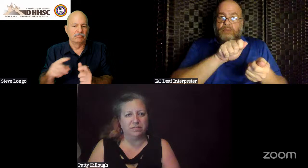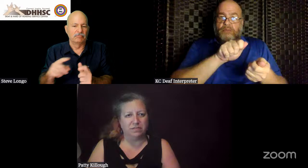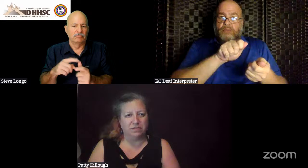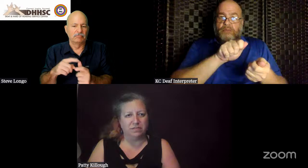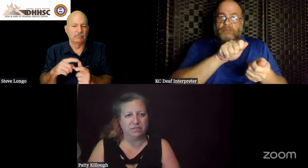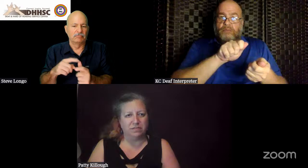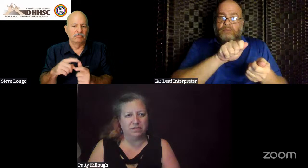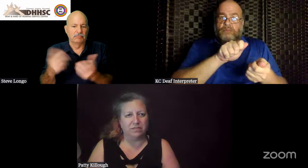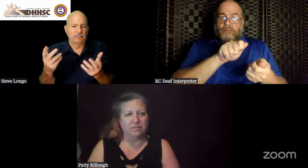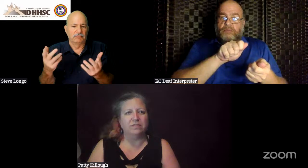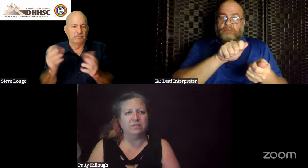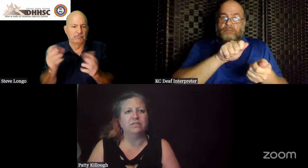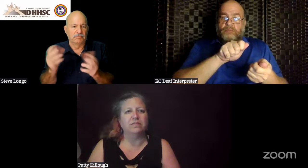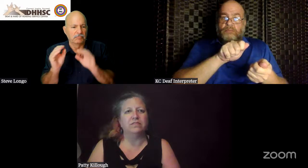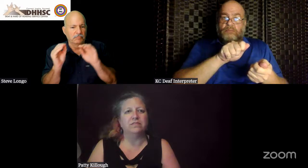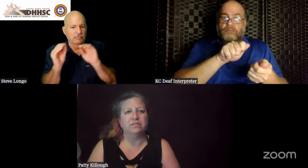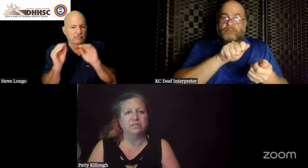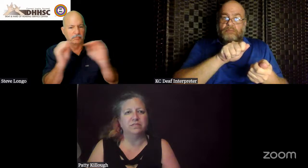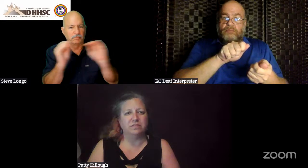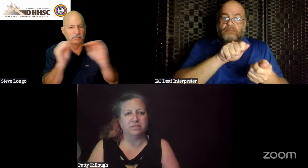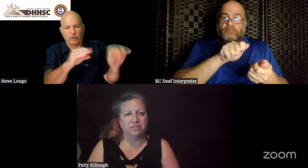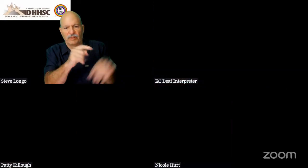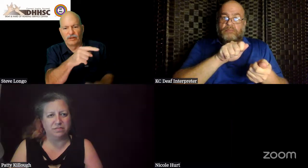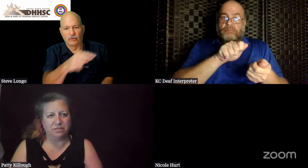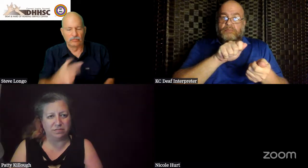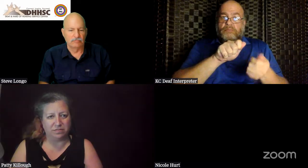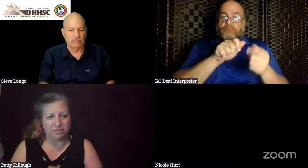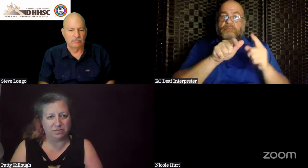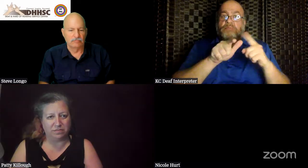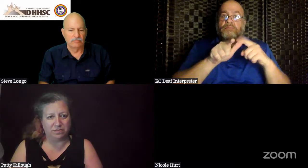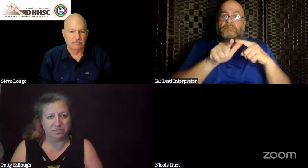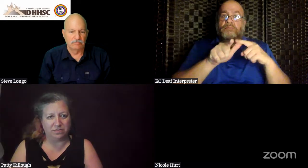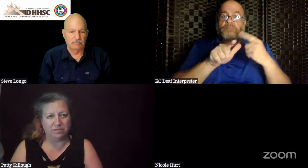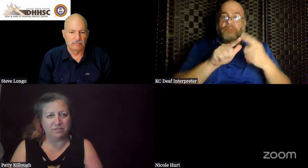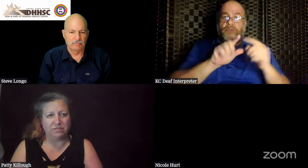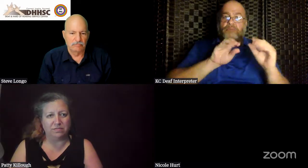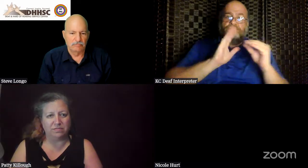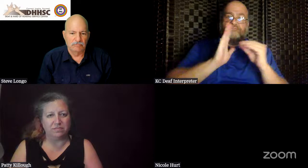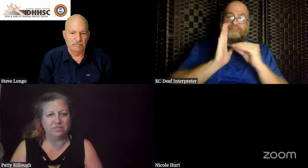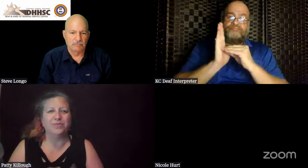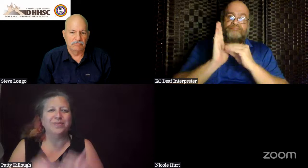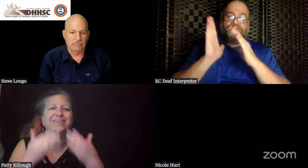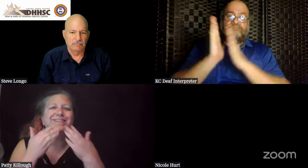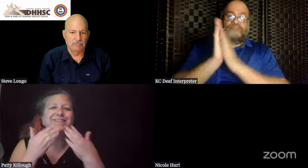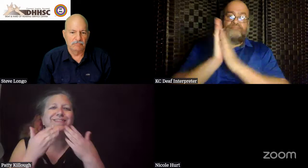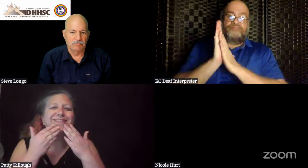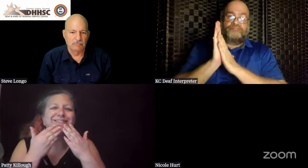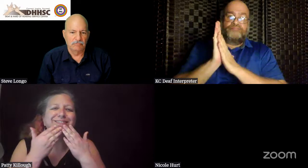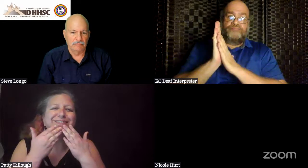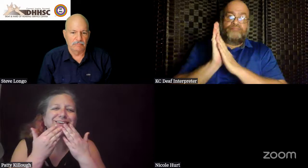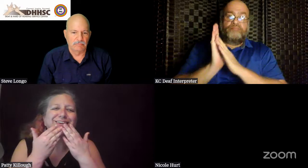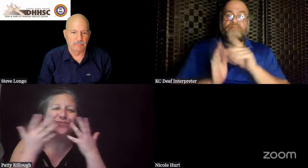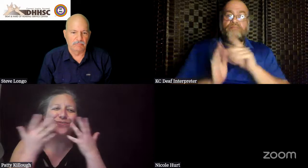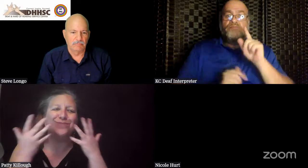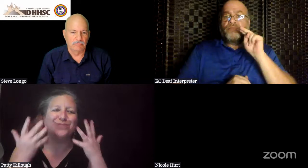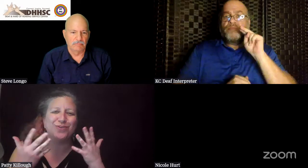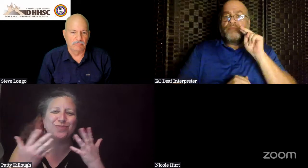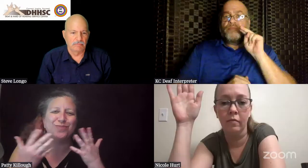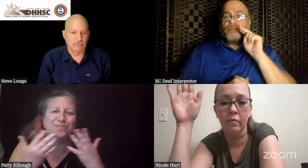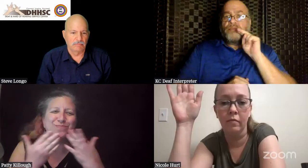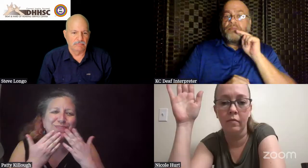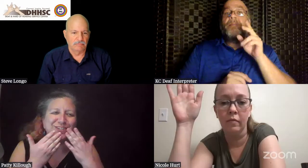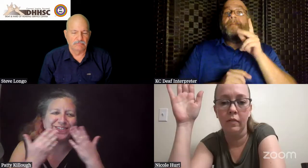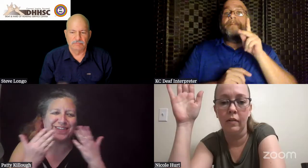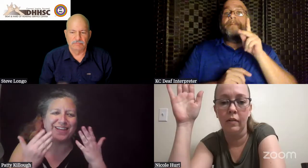And we will vote to amend and make those changes.